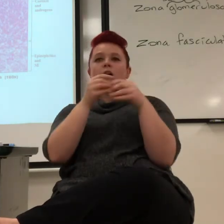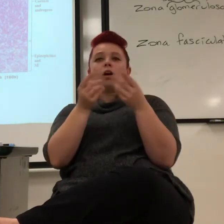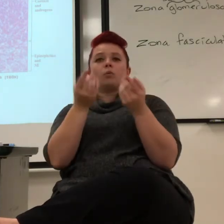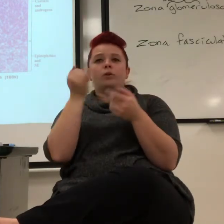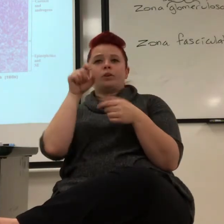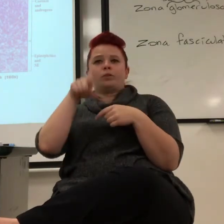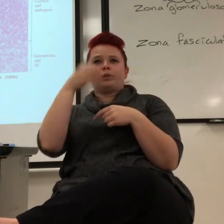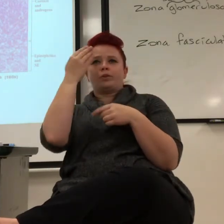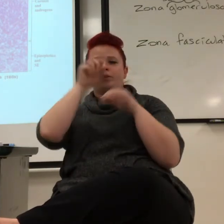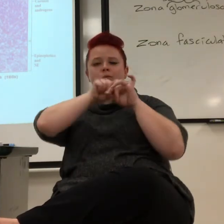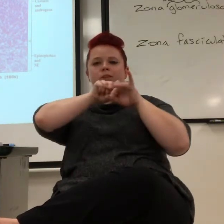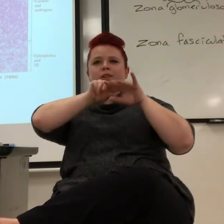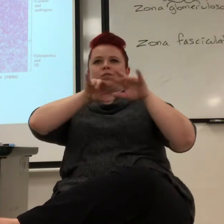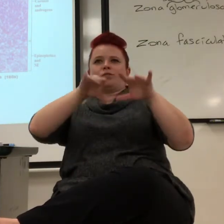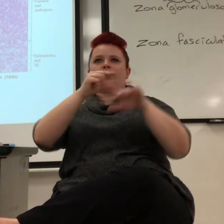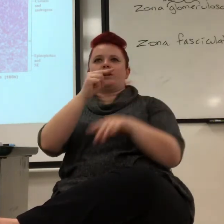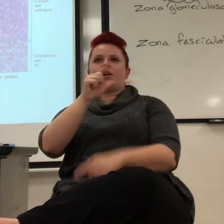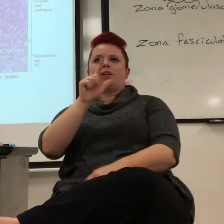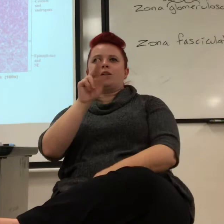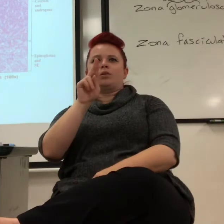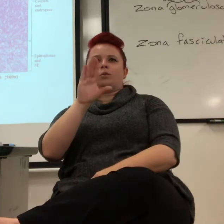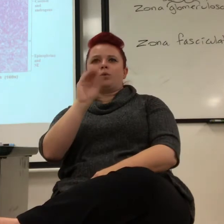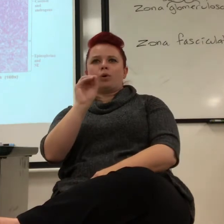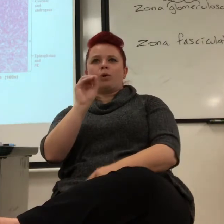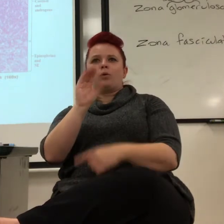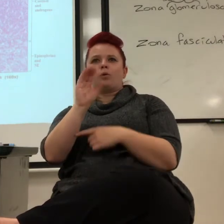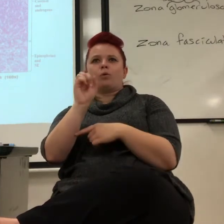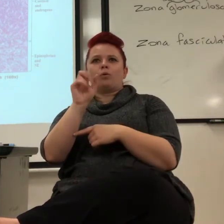glucocorticoids, this zone.